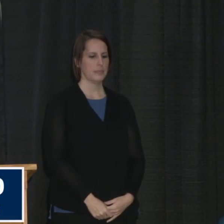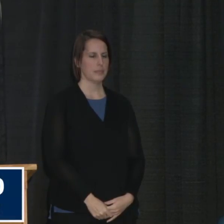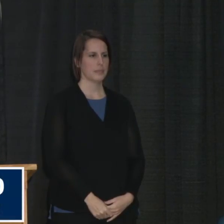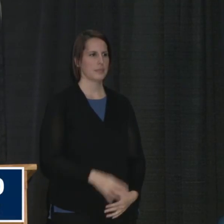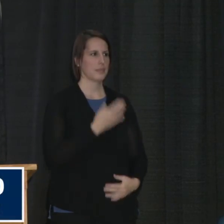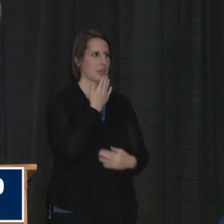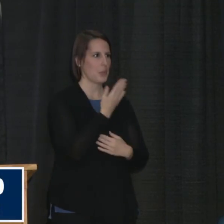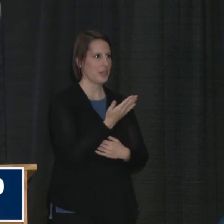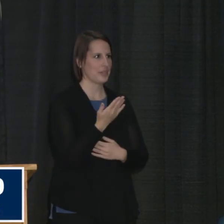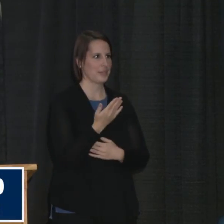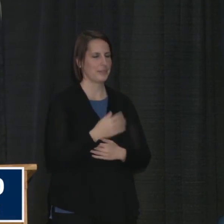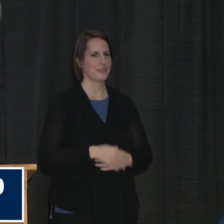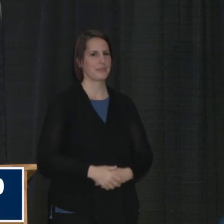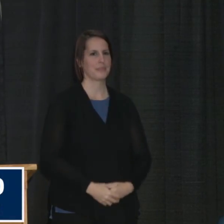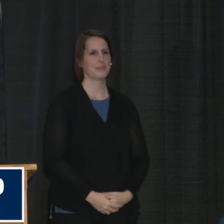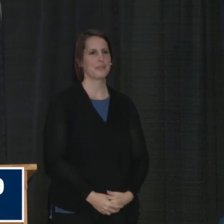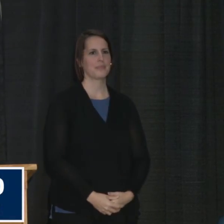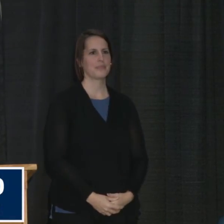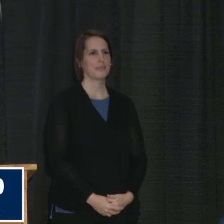Good morning.